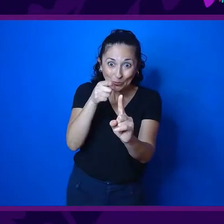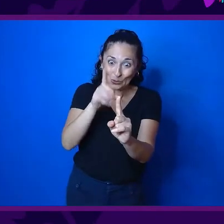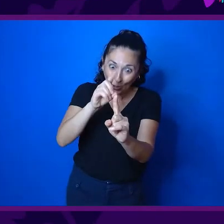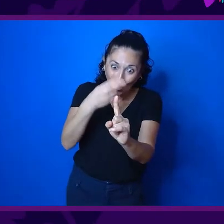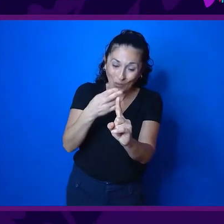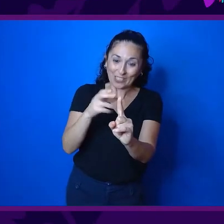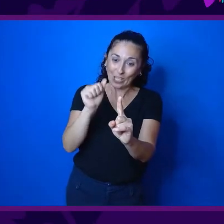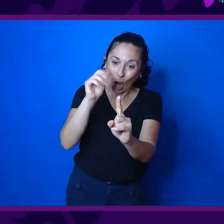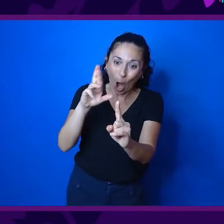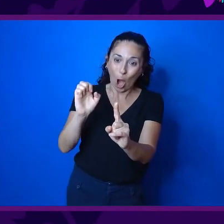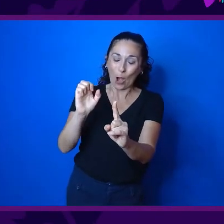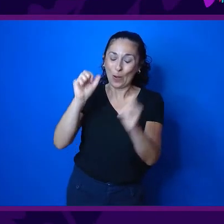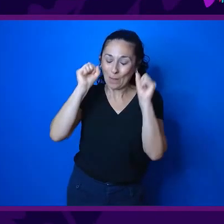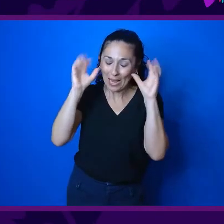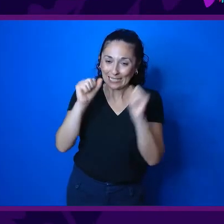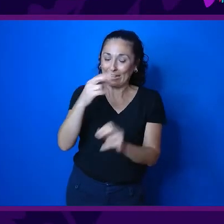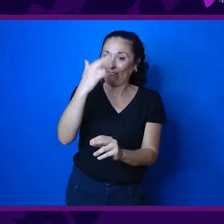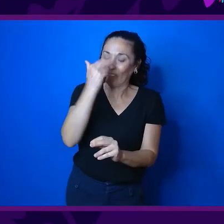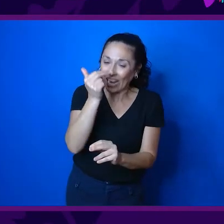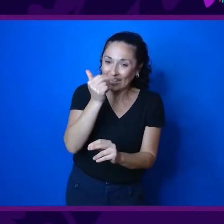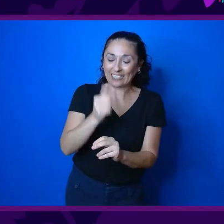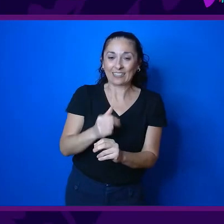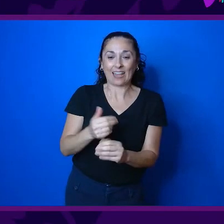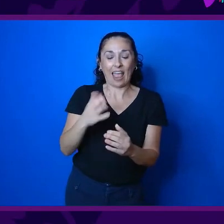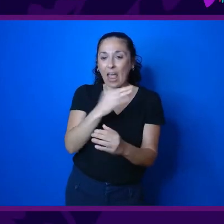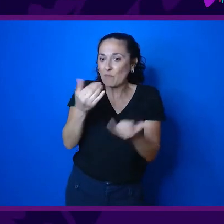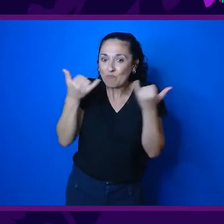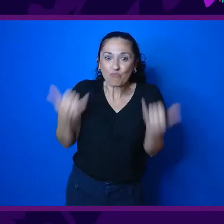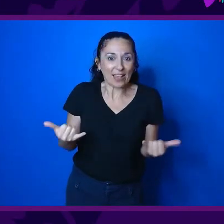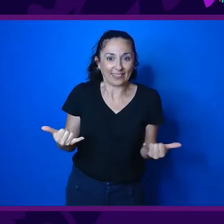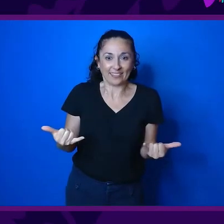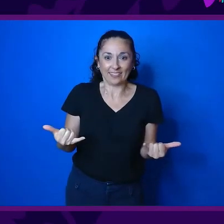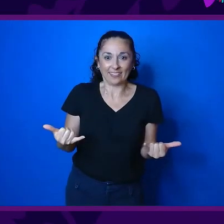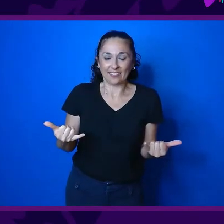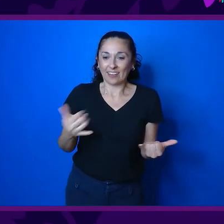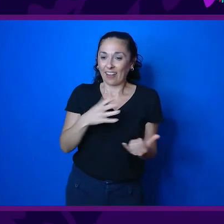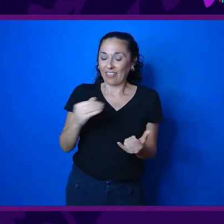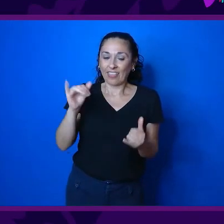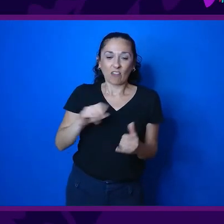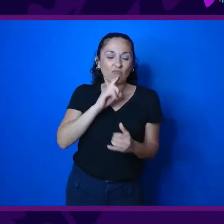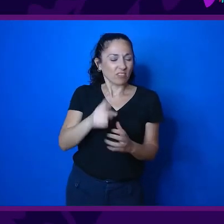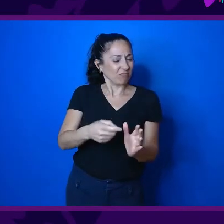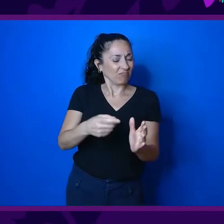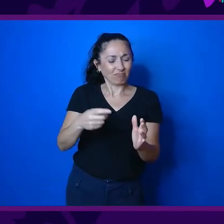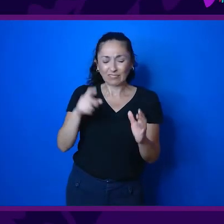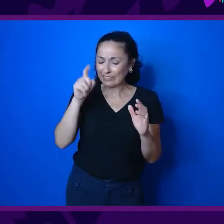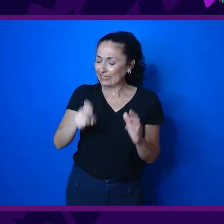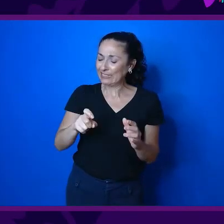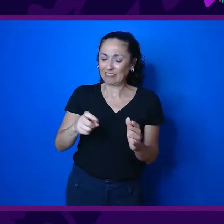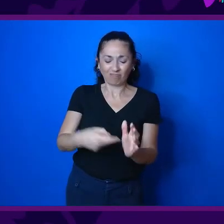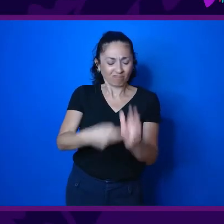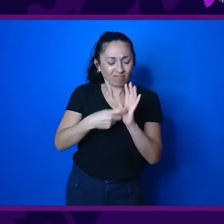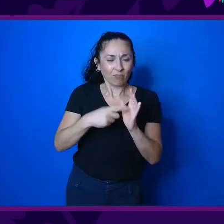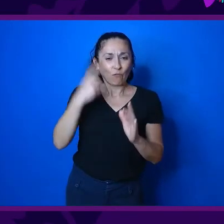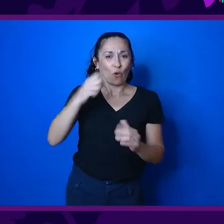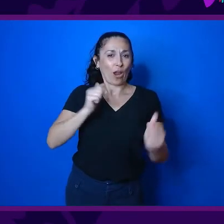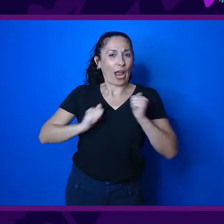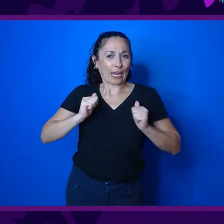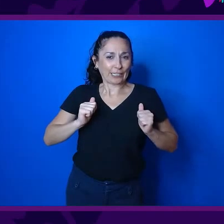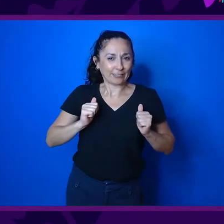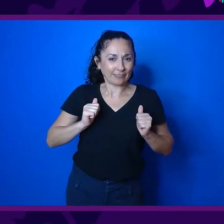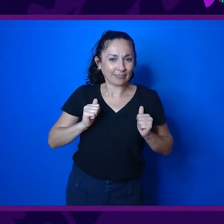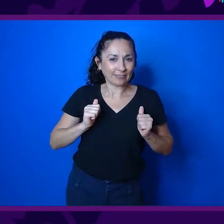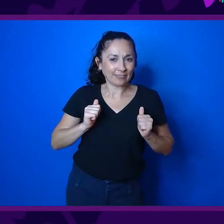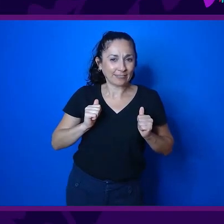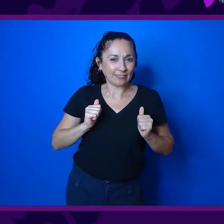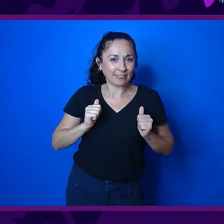so funny and you're so present. And that's what's so necessary with acting. The first female director,